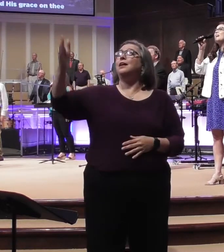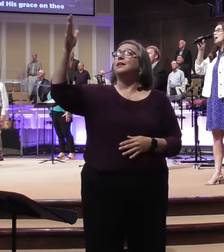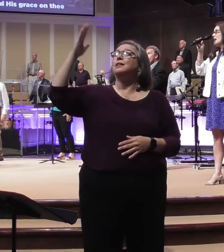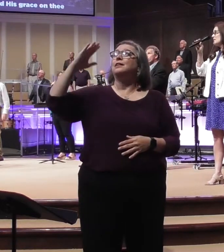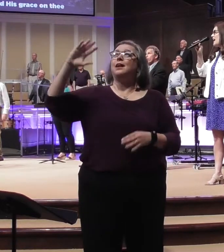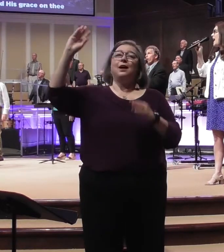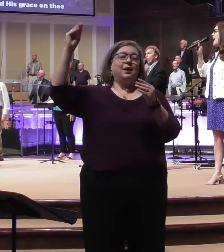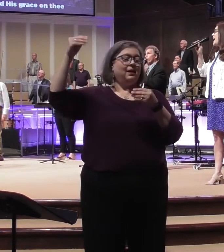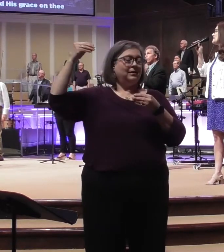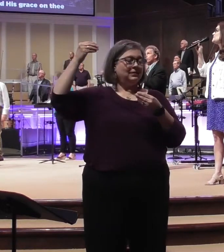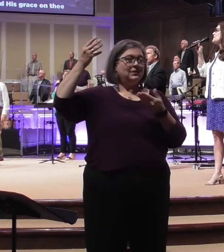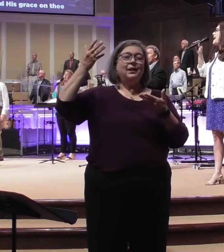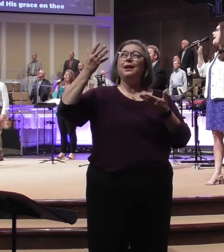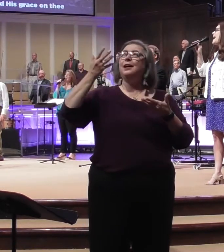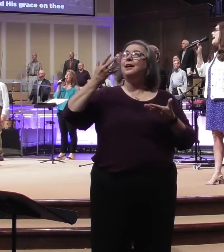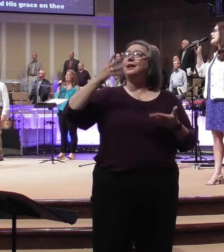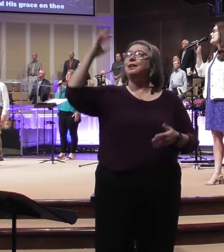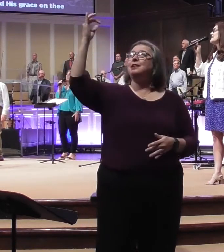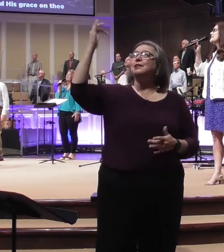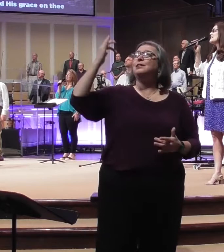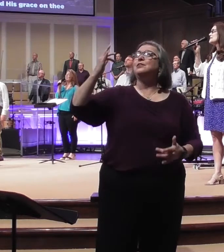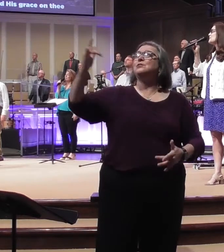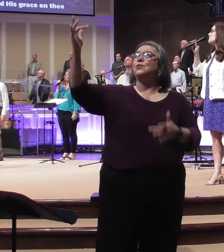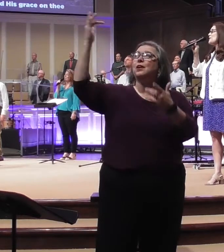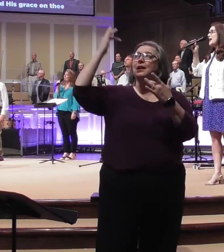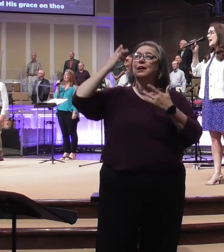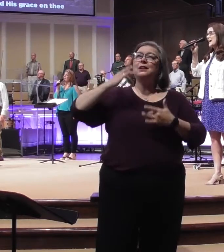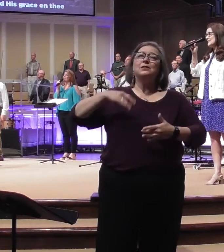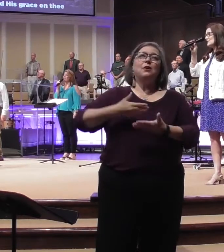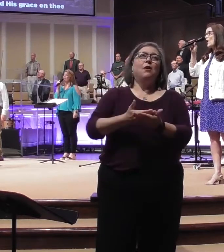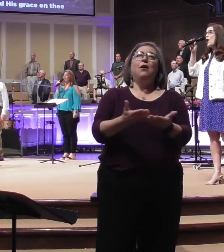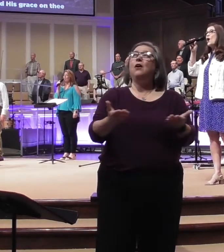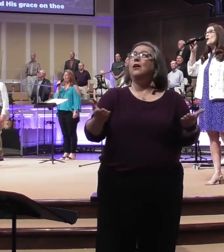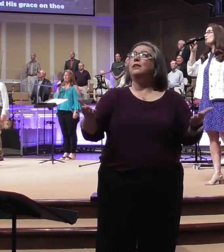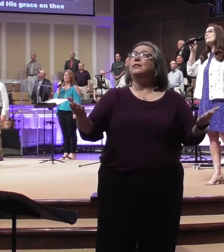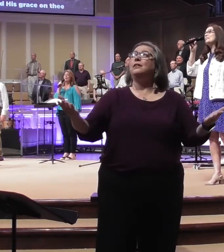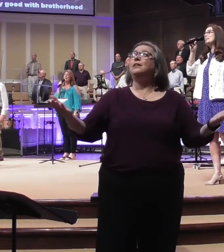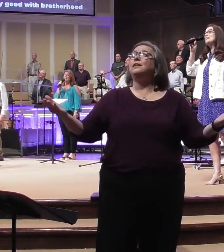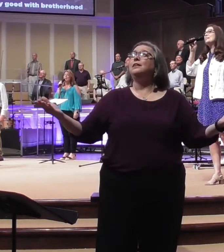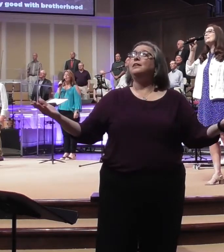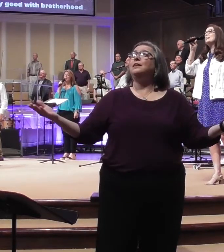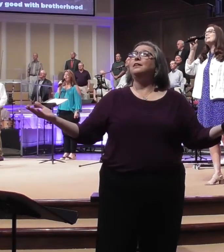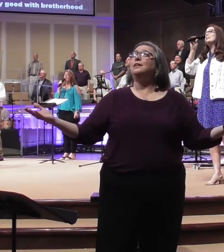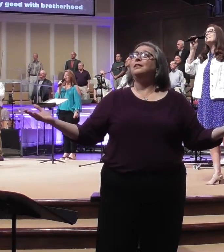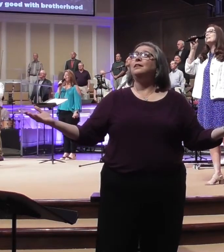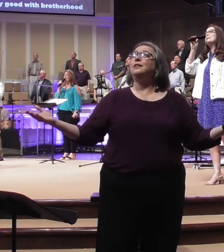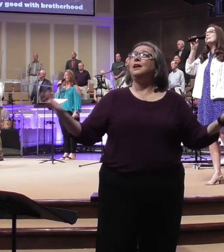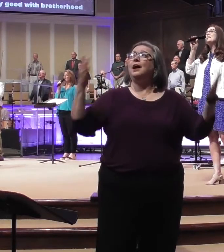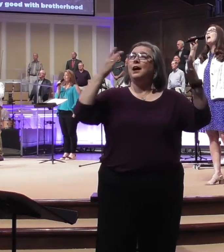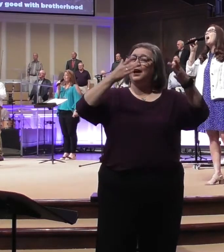America, God shed his grace on